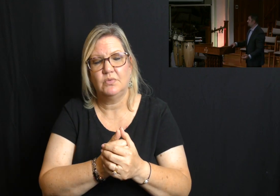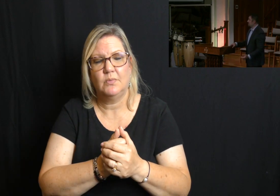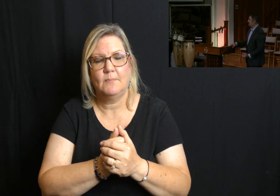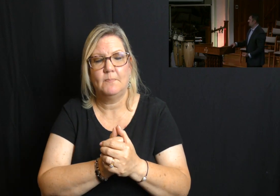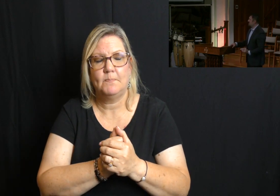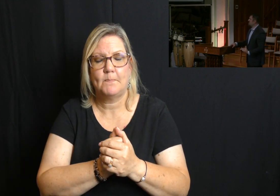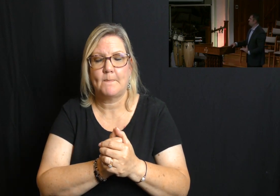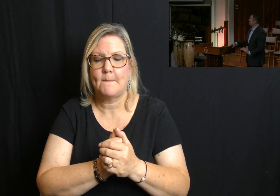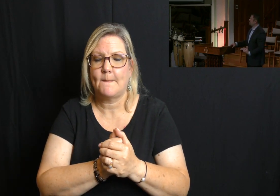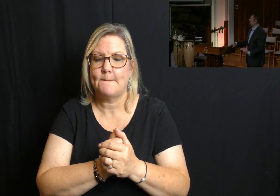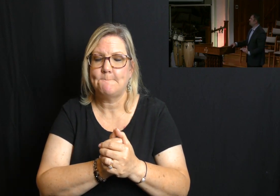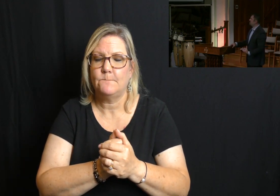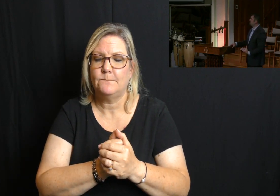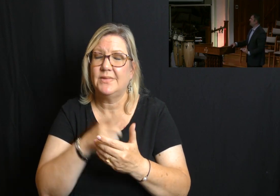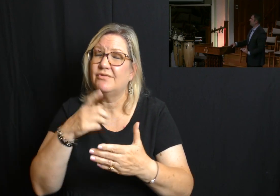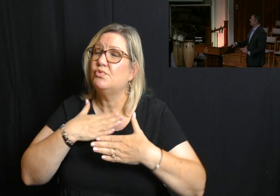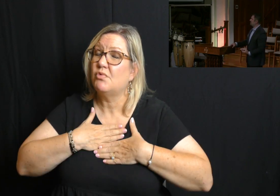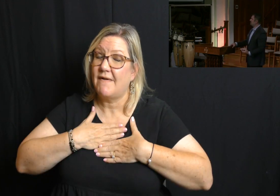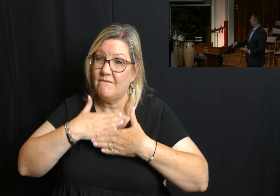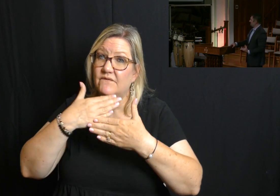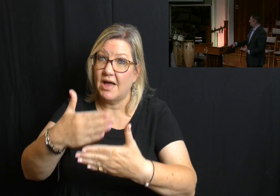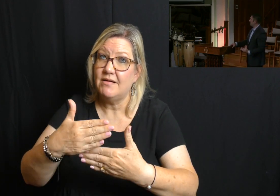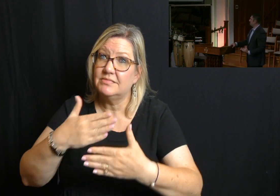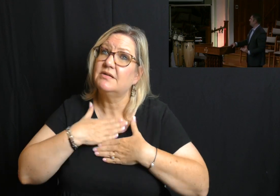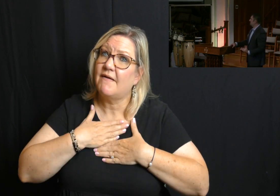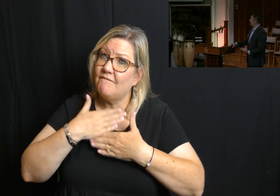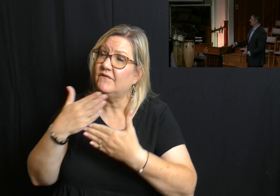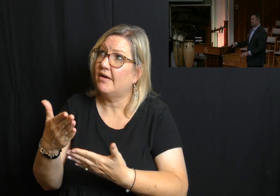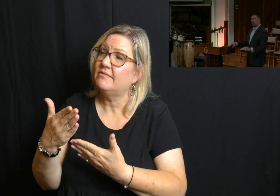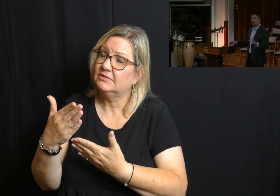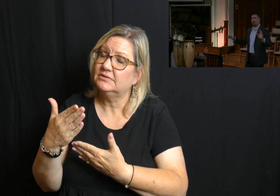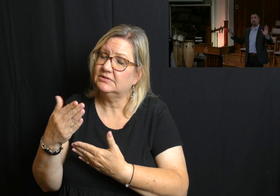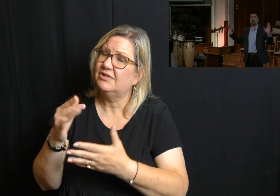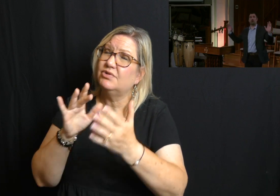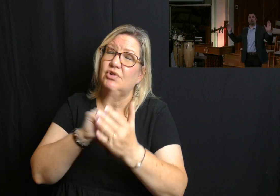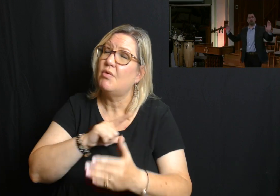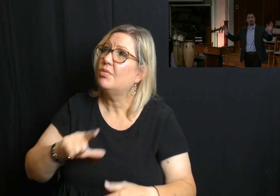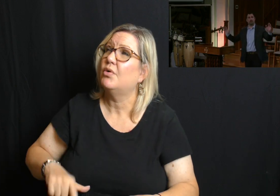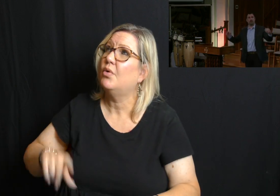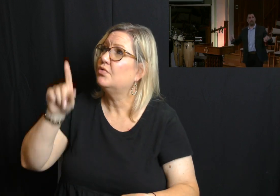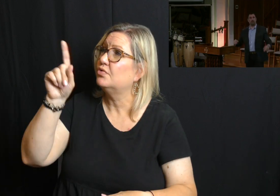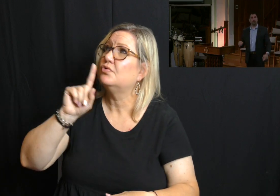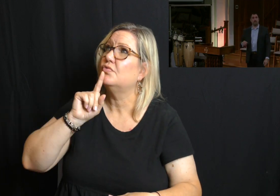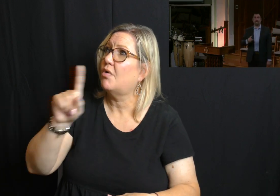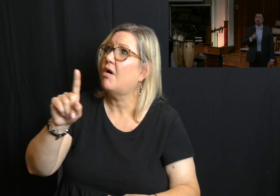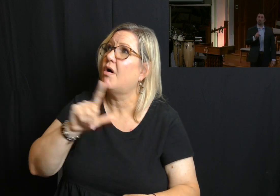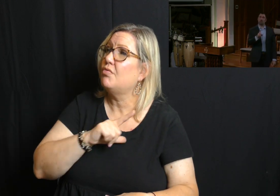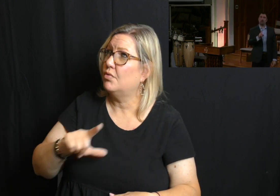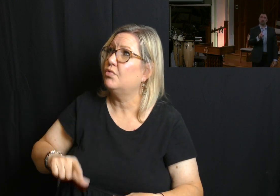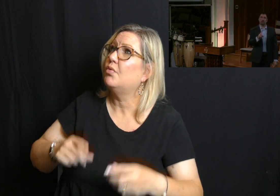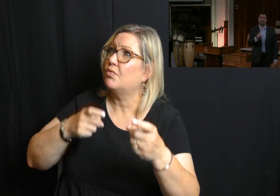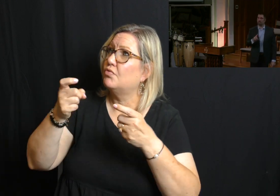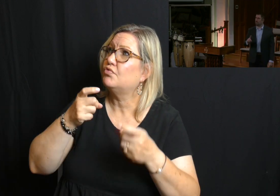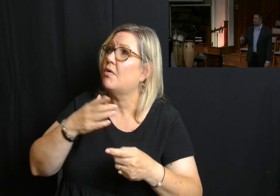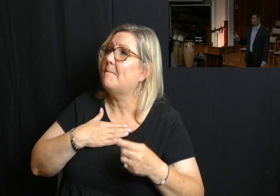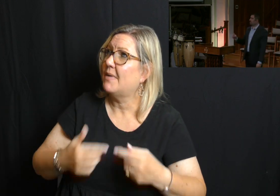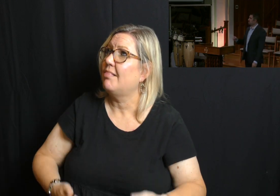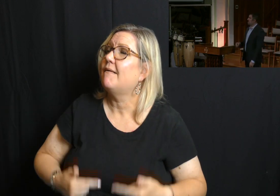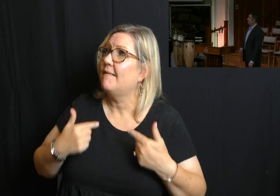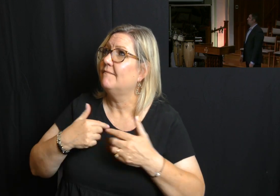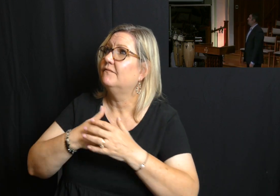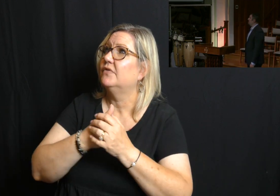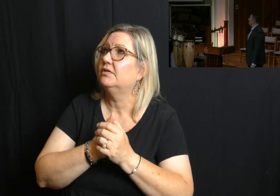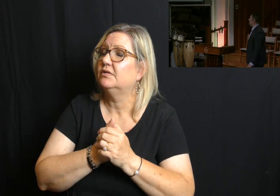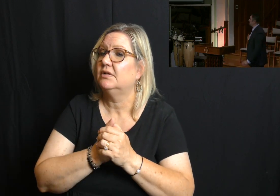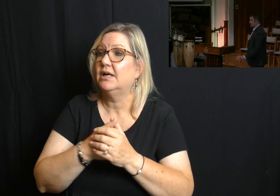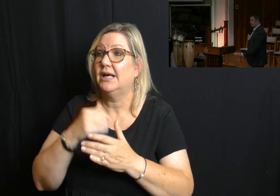sins. And then confess him with your mouth. Confess him. Say, Lord, you are the Lord of my life. And let me remind you this. Christians,